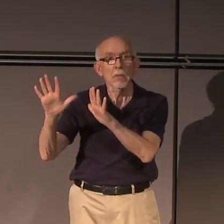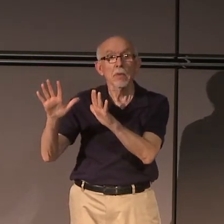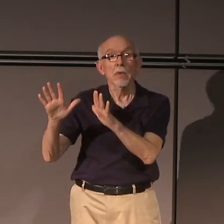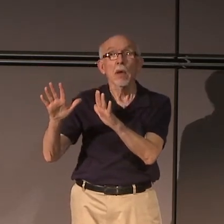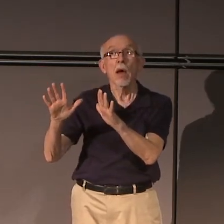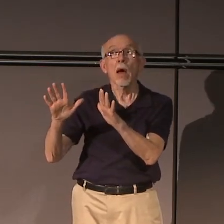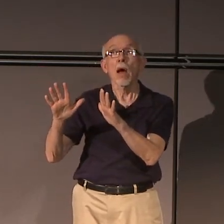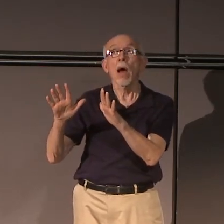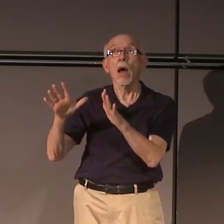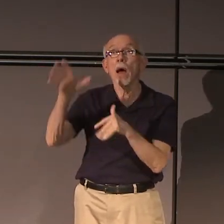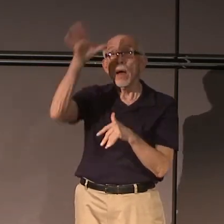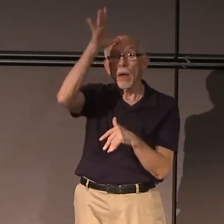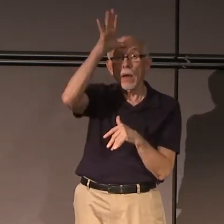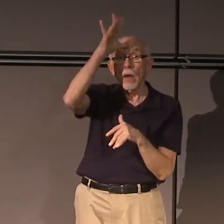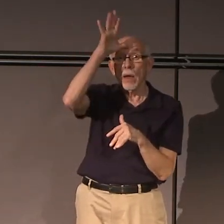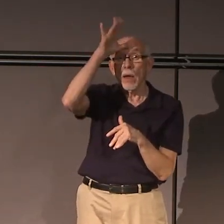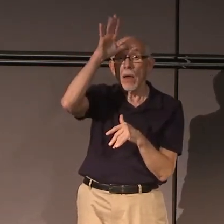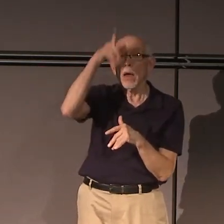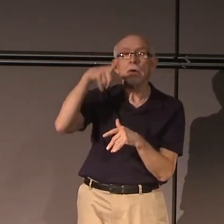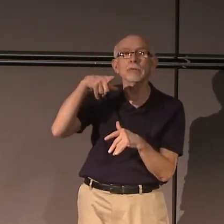She was never all that good, but she could sign a bit.